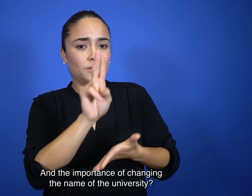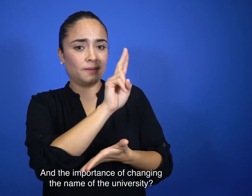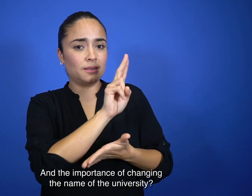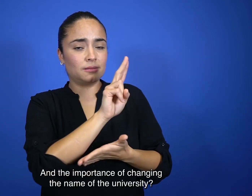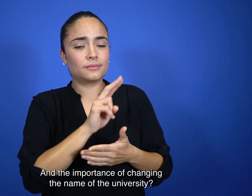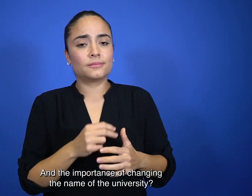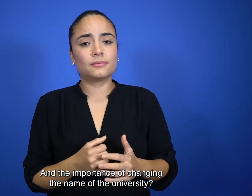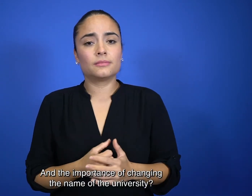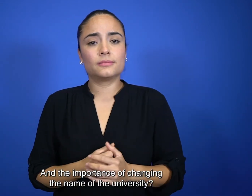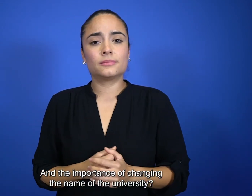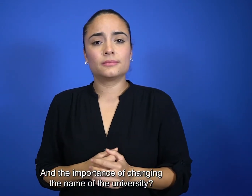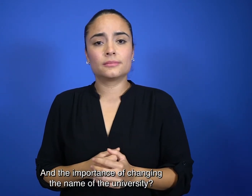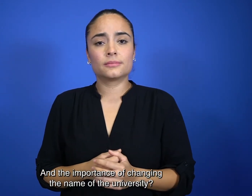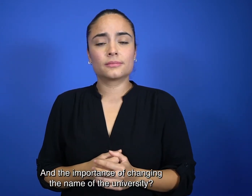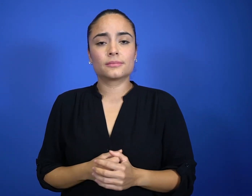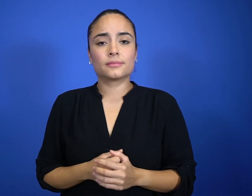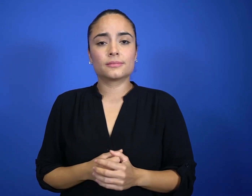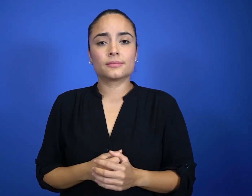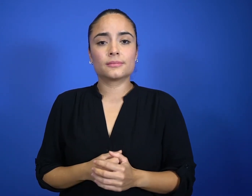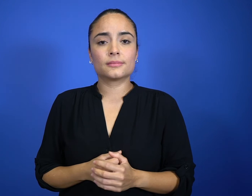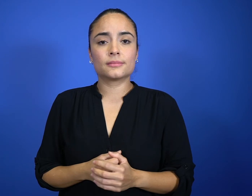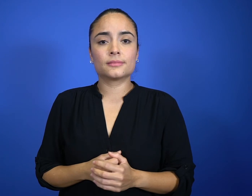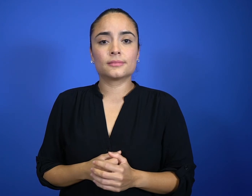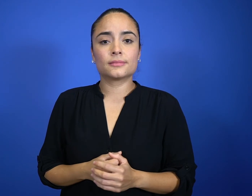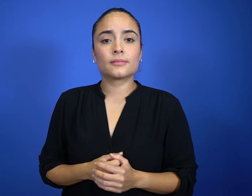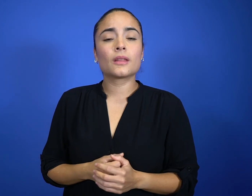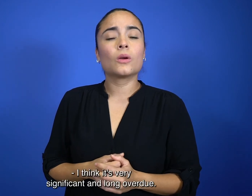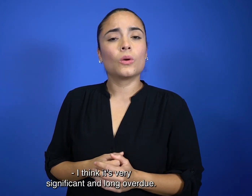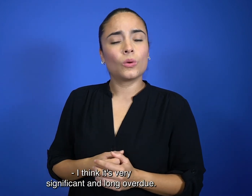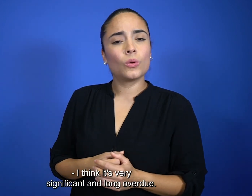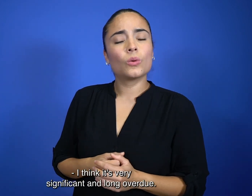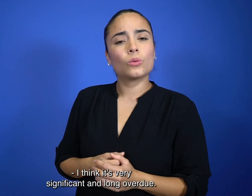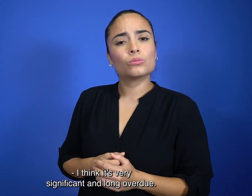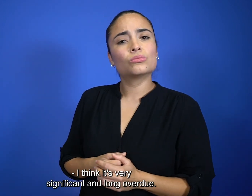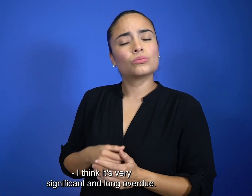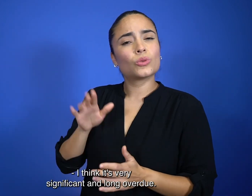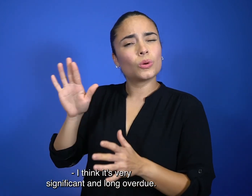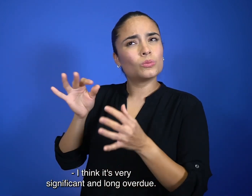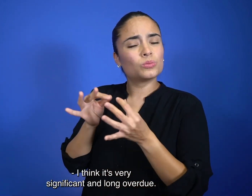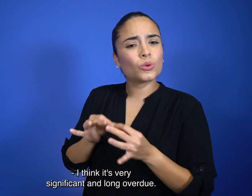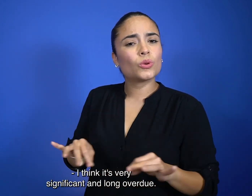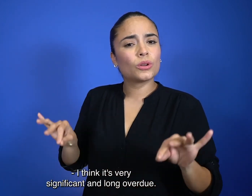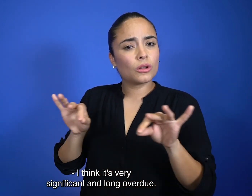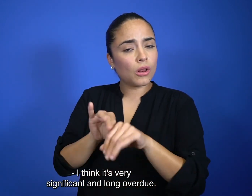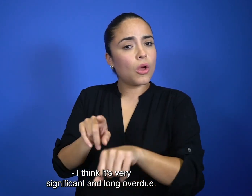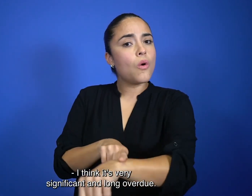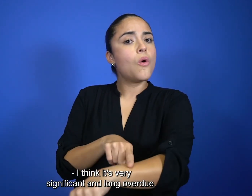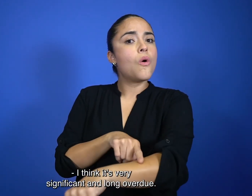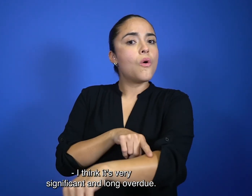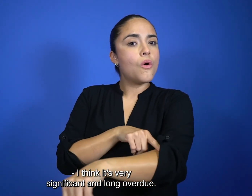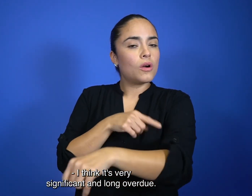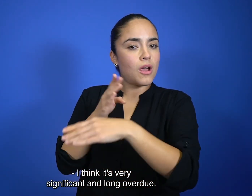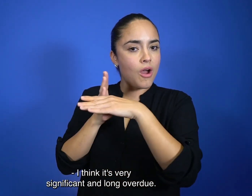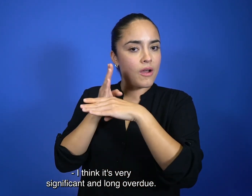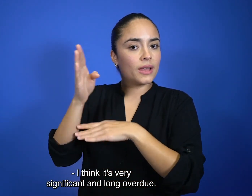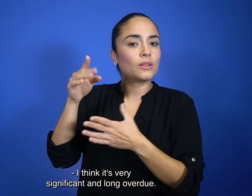changing the name of the university? I think it's very significant and long